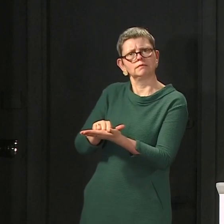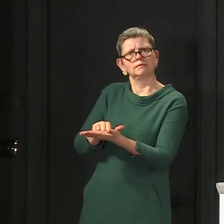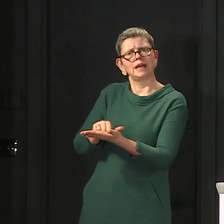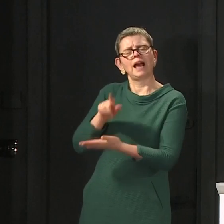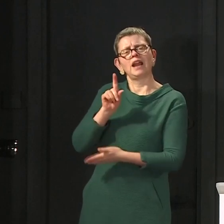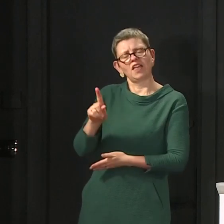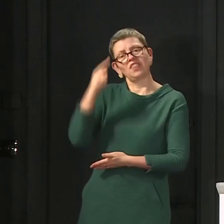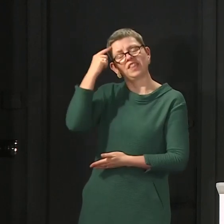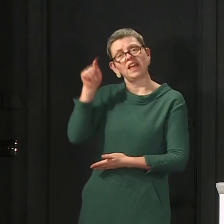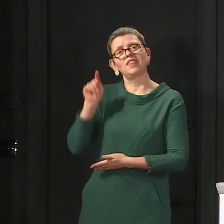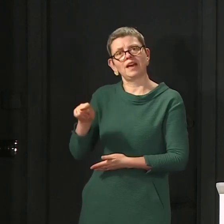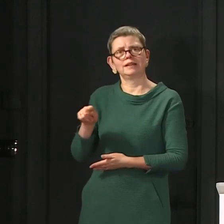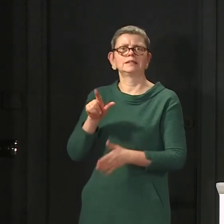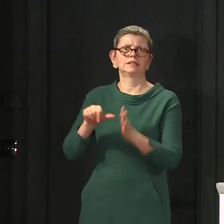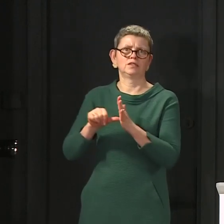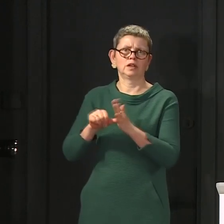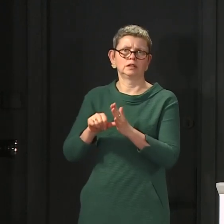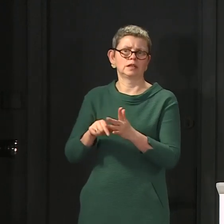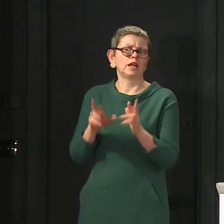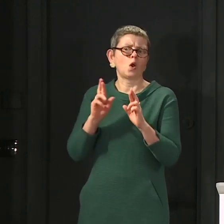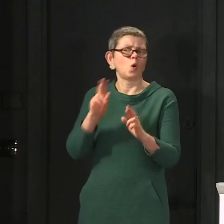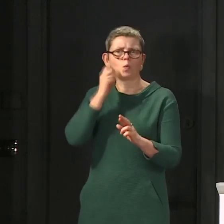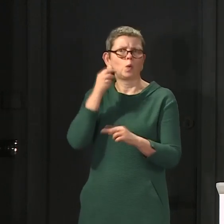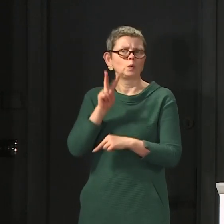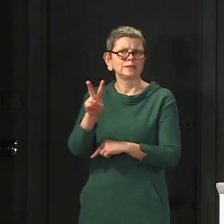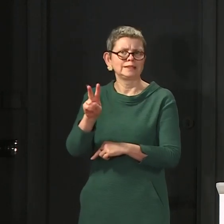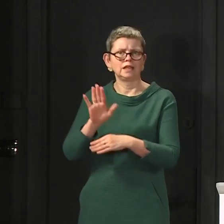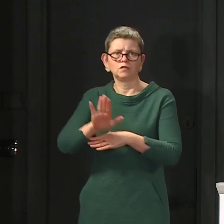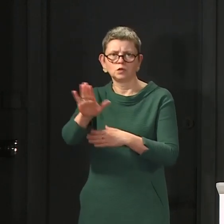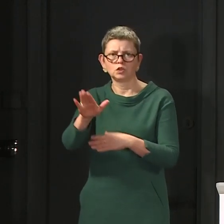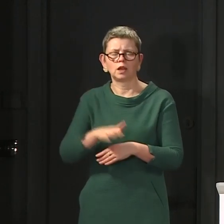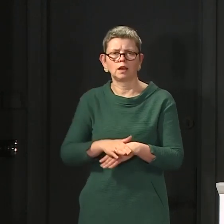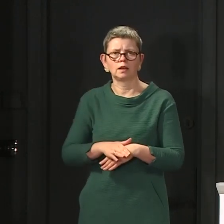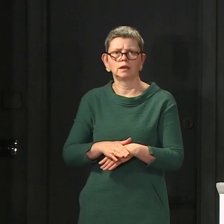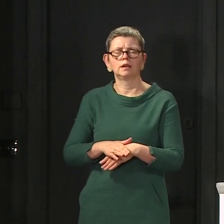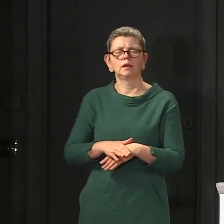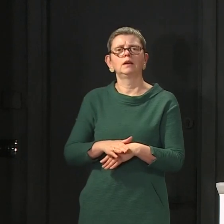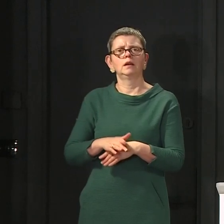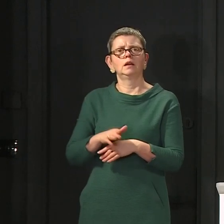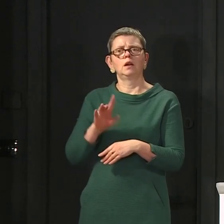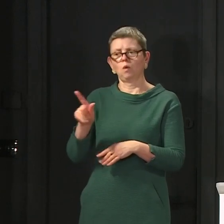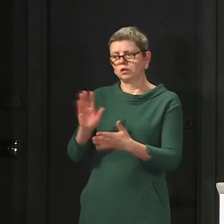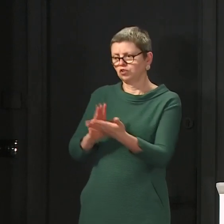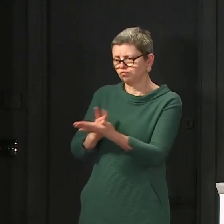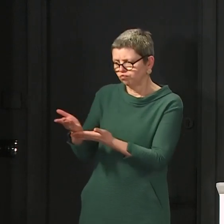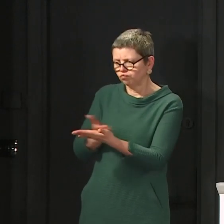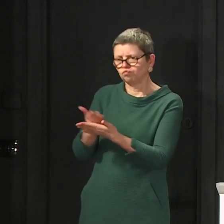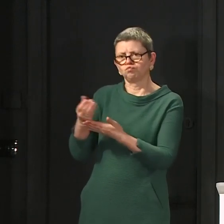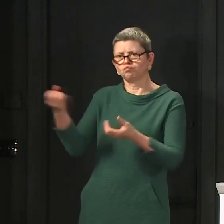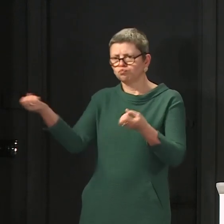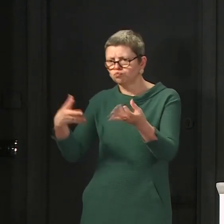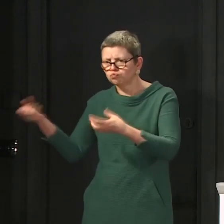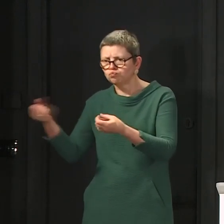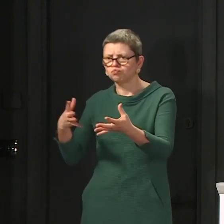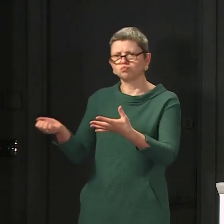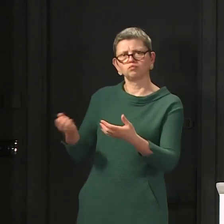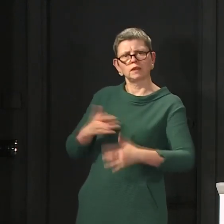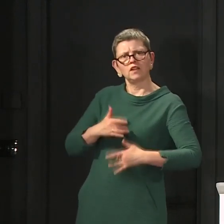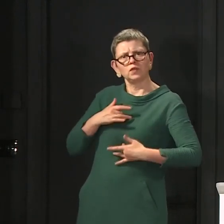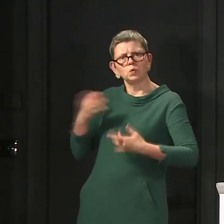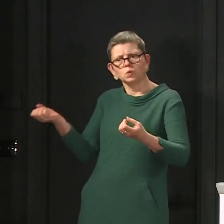is difficult and what I hope we will not see in the future, where we can get back to a position where we are sharing our thinking and coming